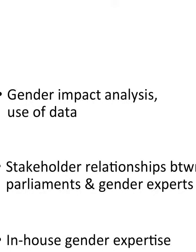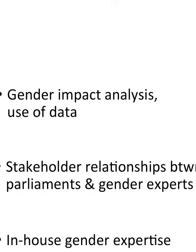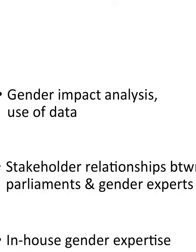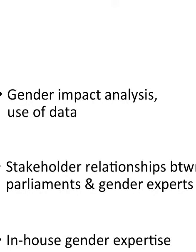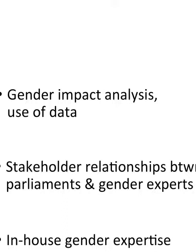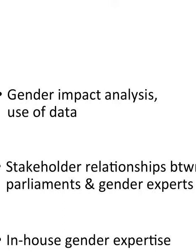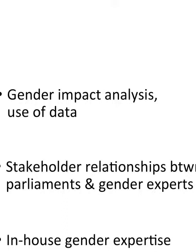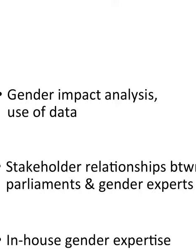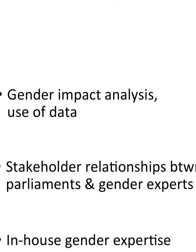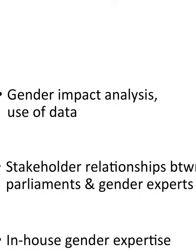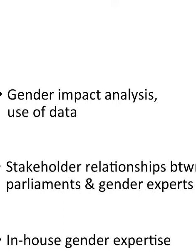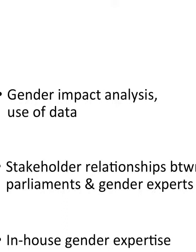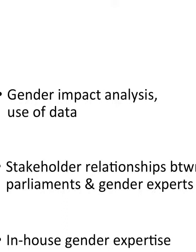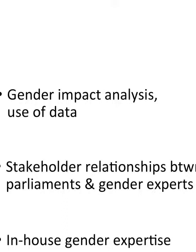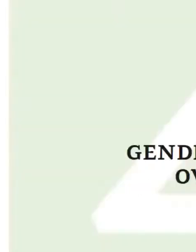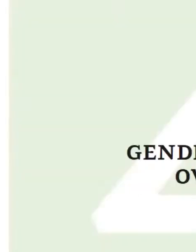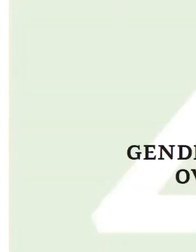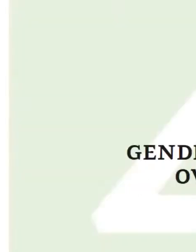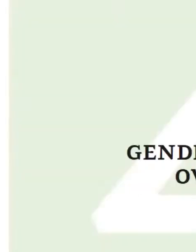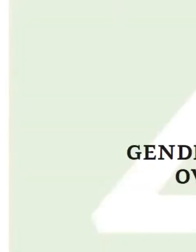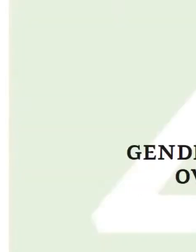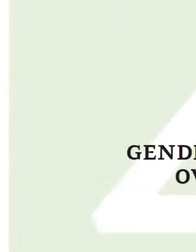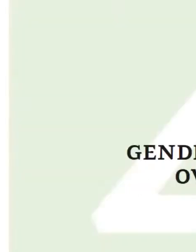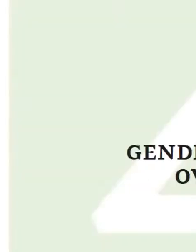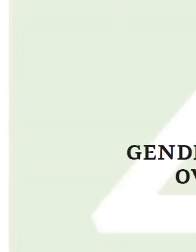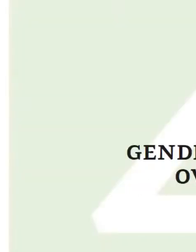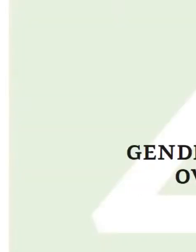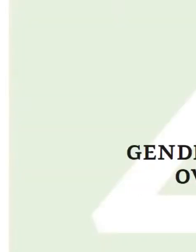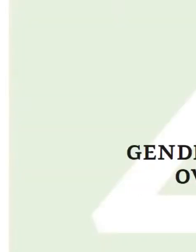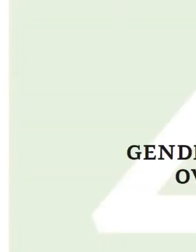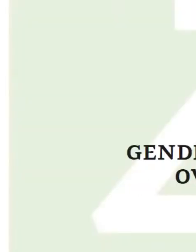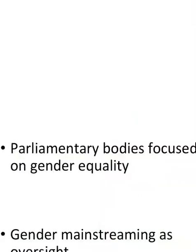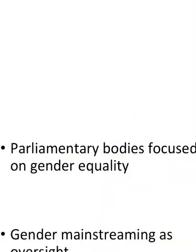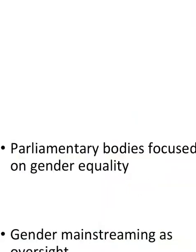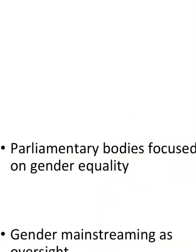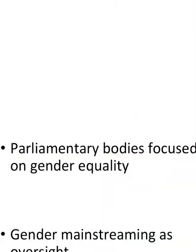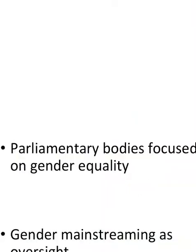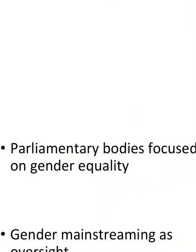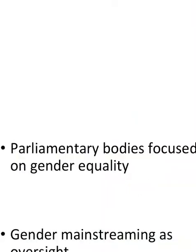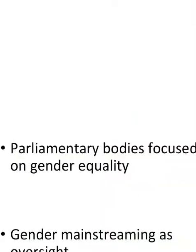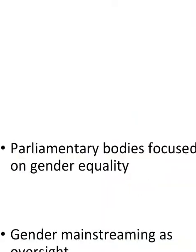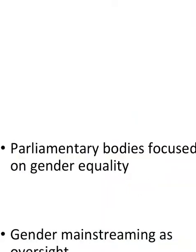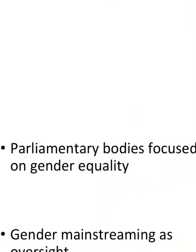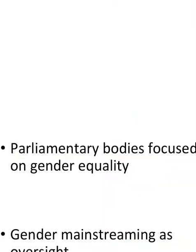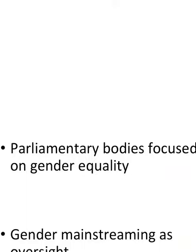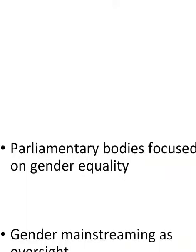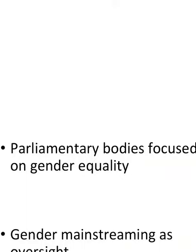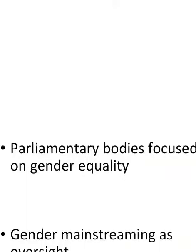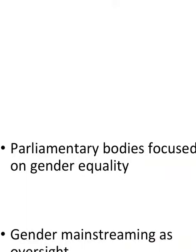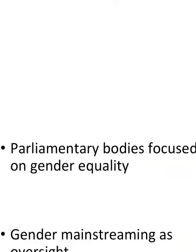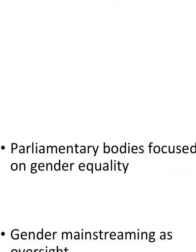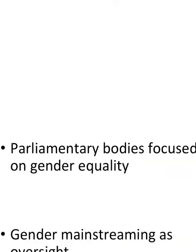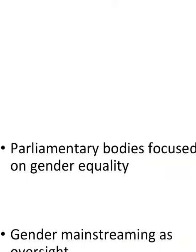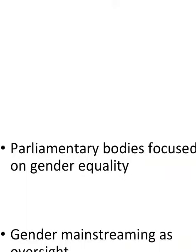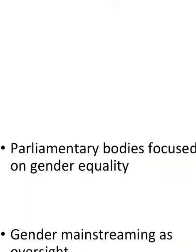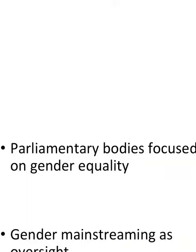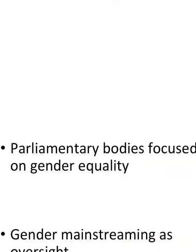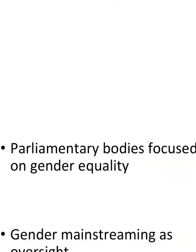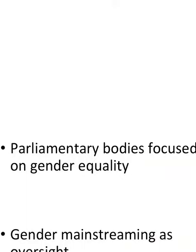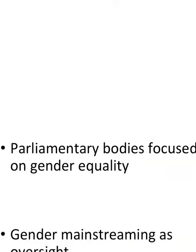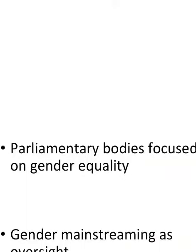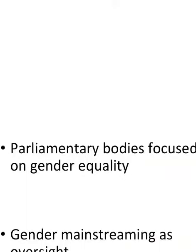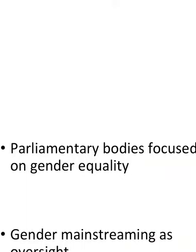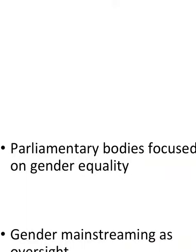working workforce. On the oversight, we looked at the way in